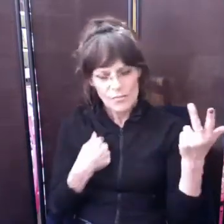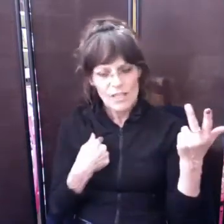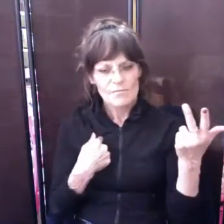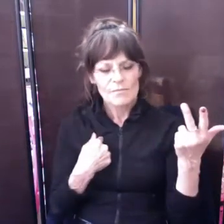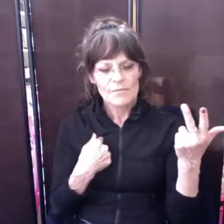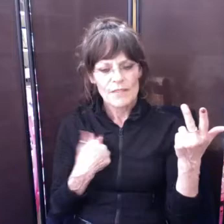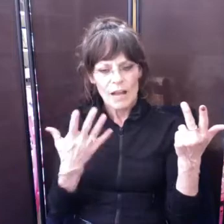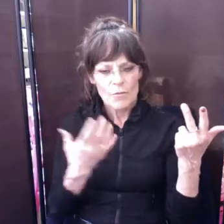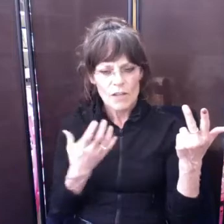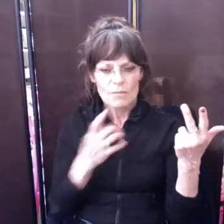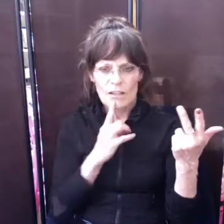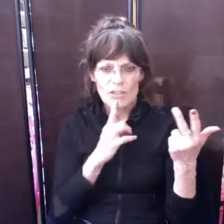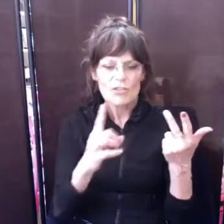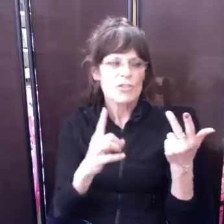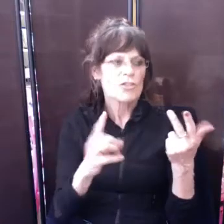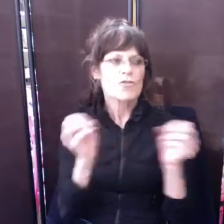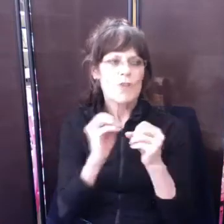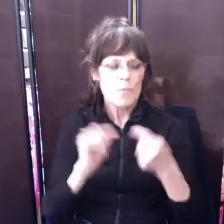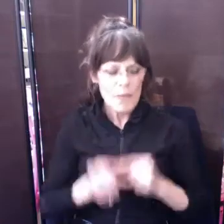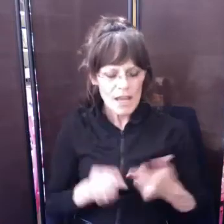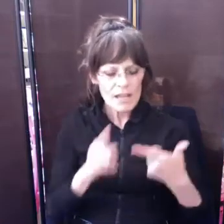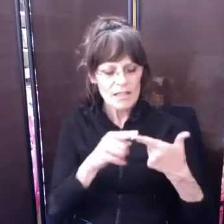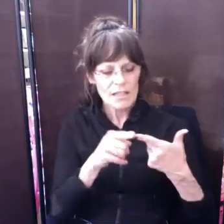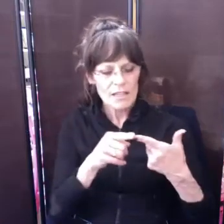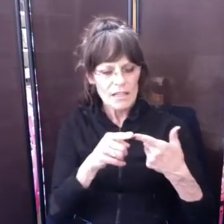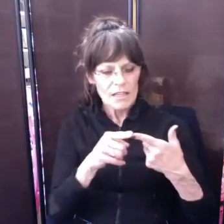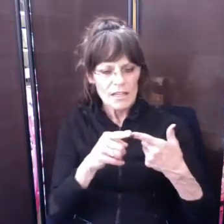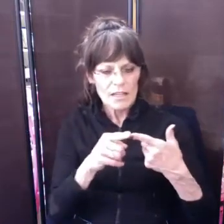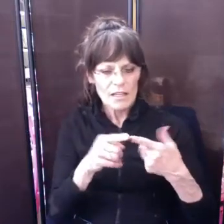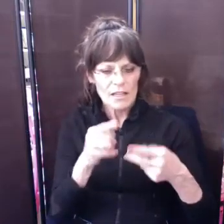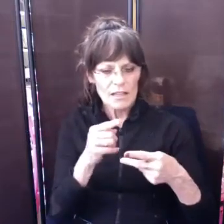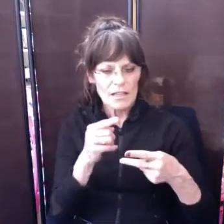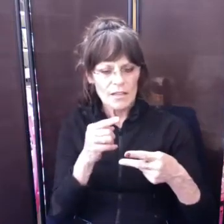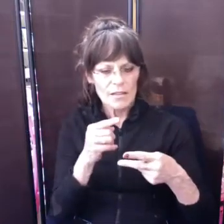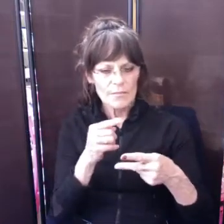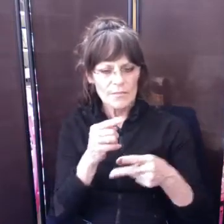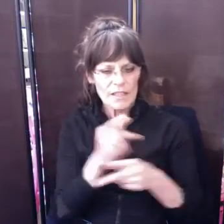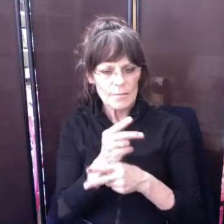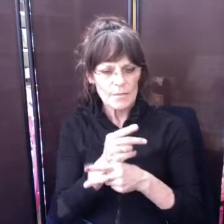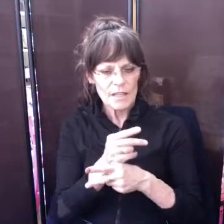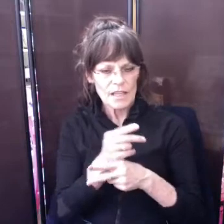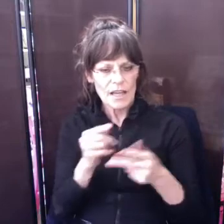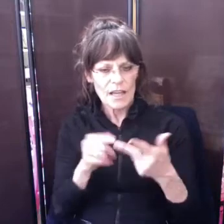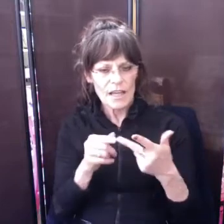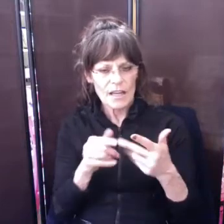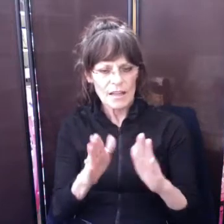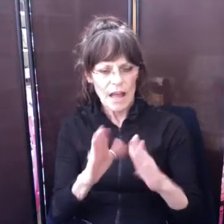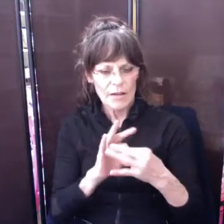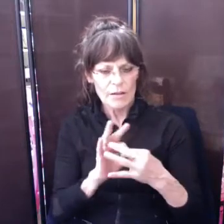you to make sure he's in no pain. I want you to keep him impeccably clean. And I want you to let him go." And I went and